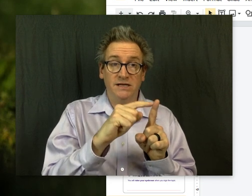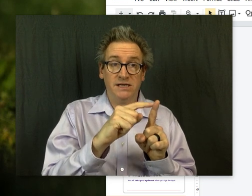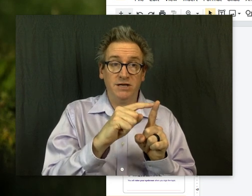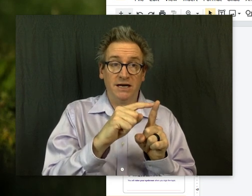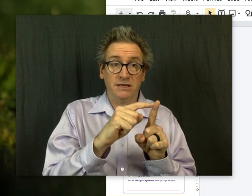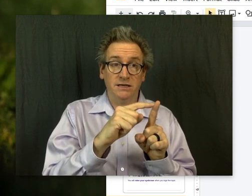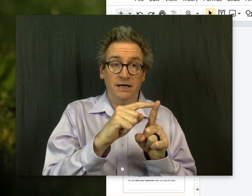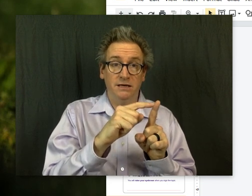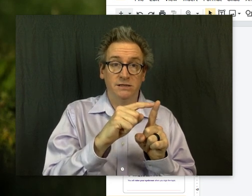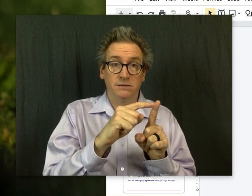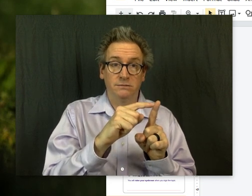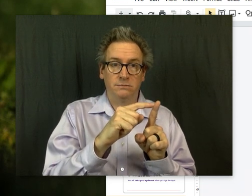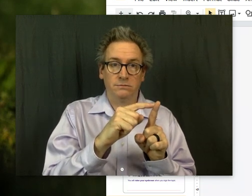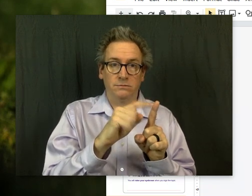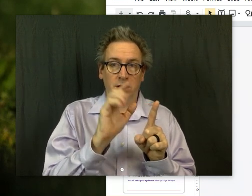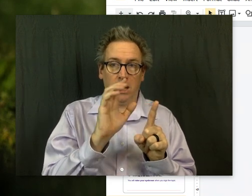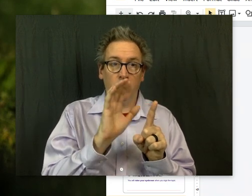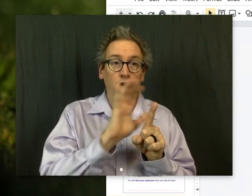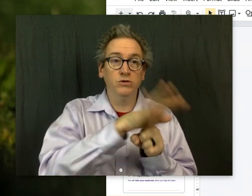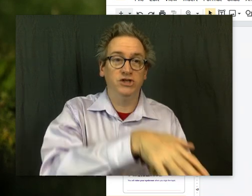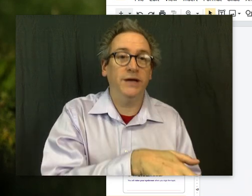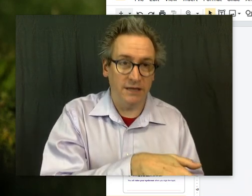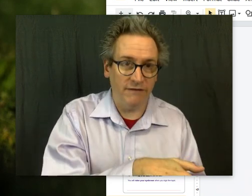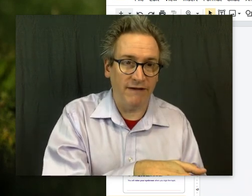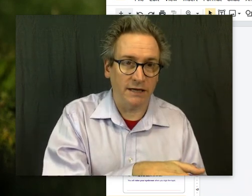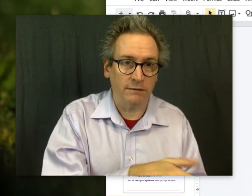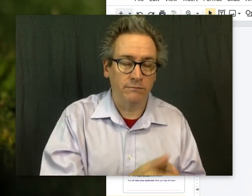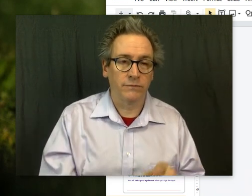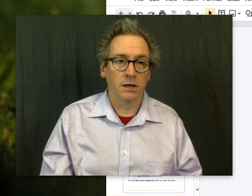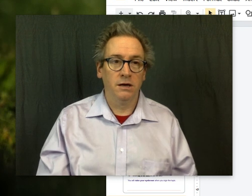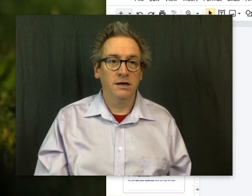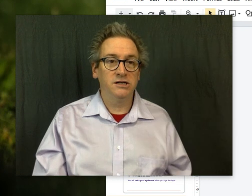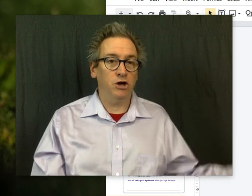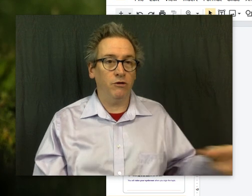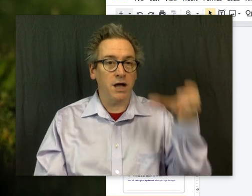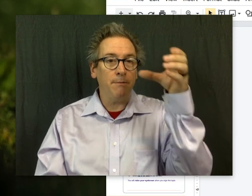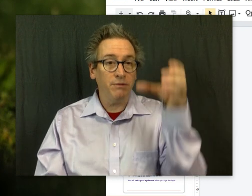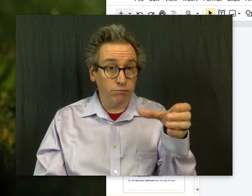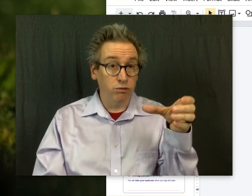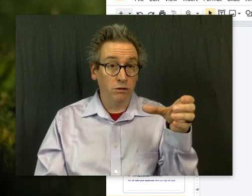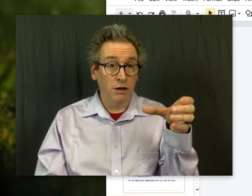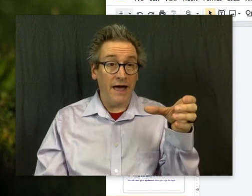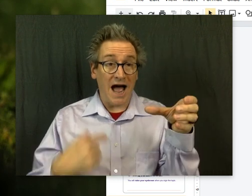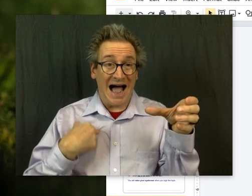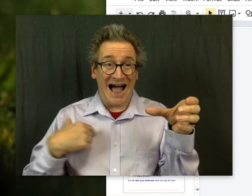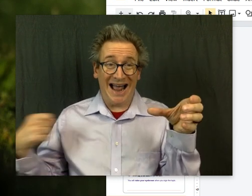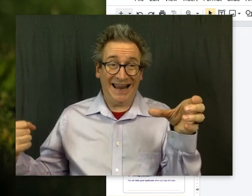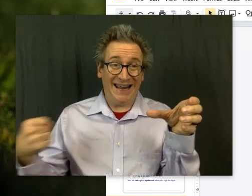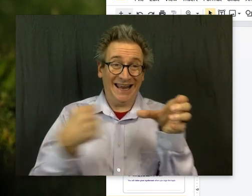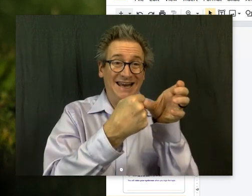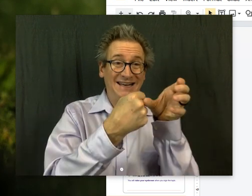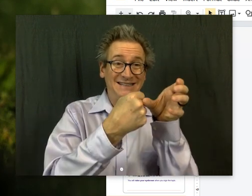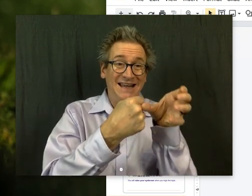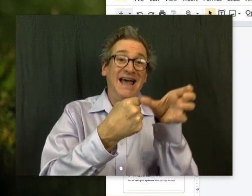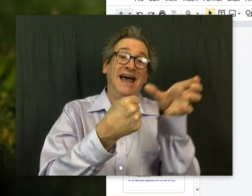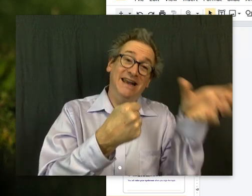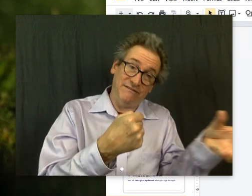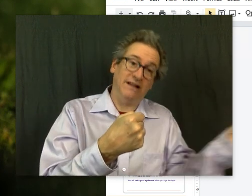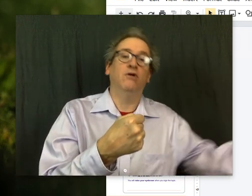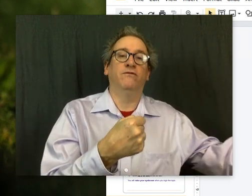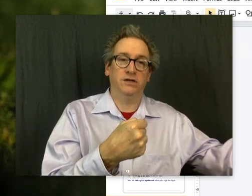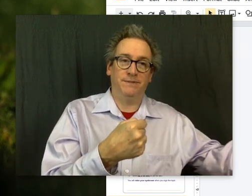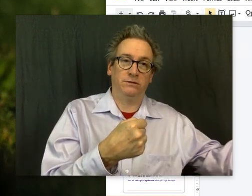then the subject is who's doing the affecting. So the cup, I hit it,